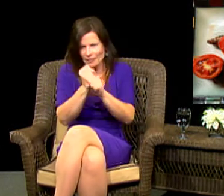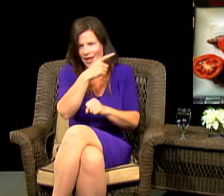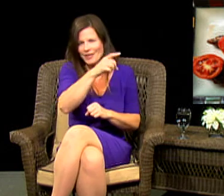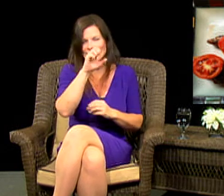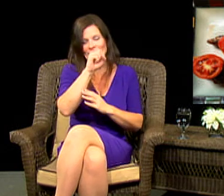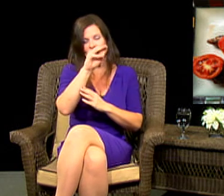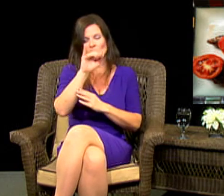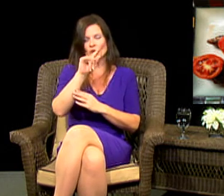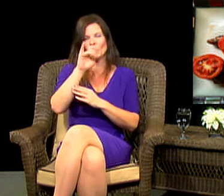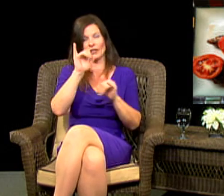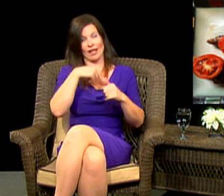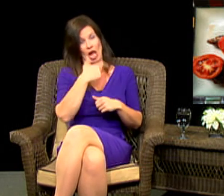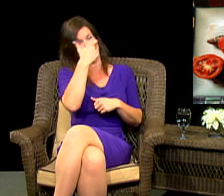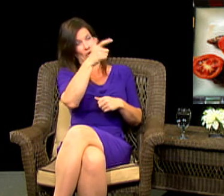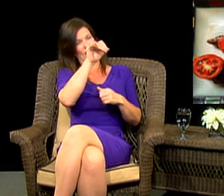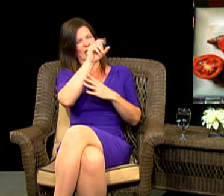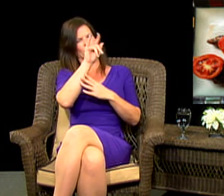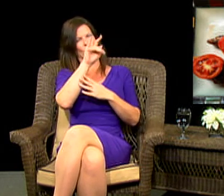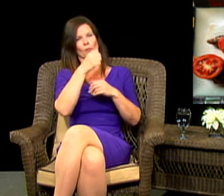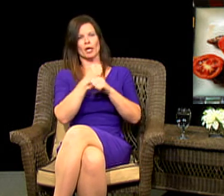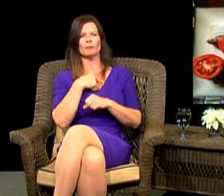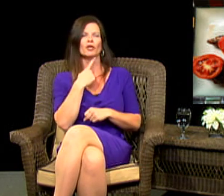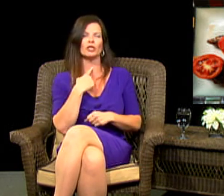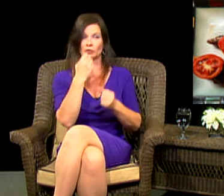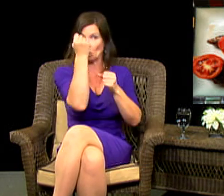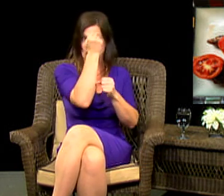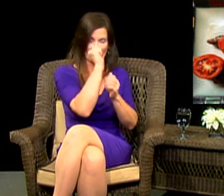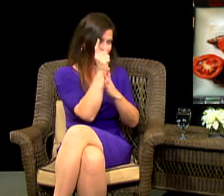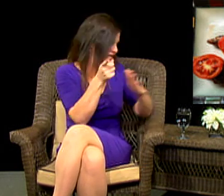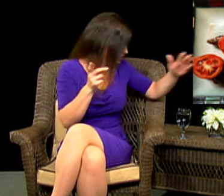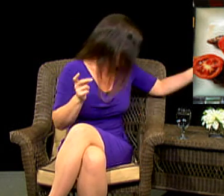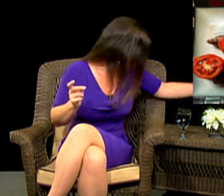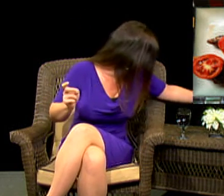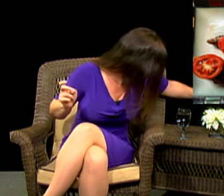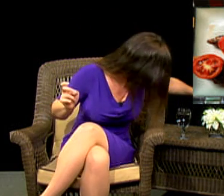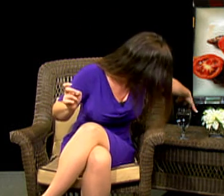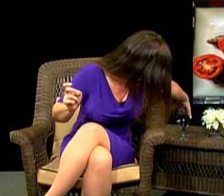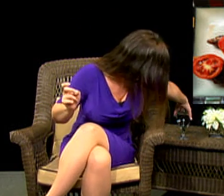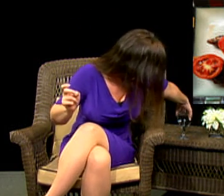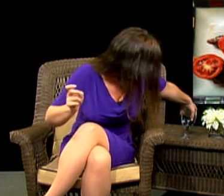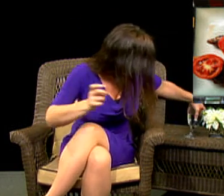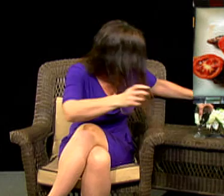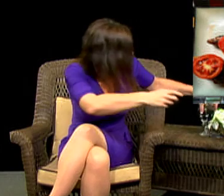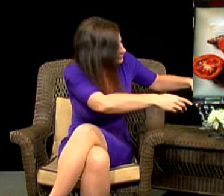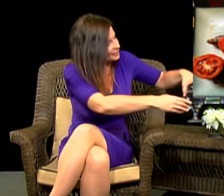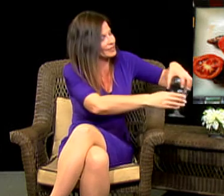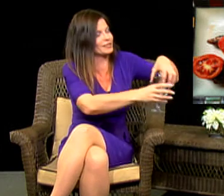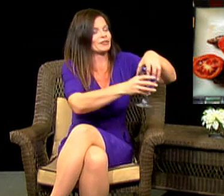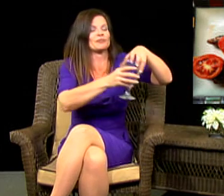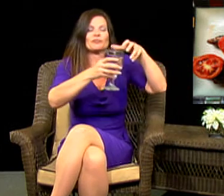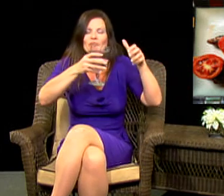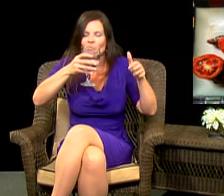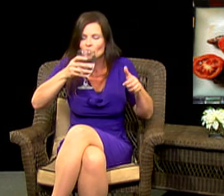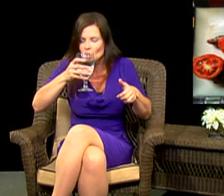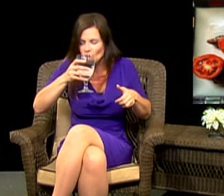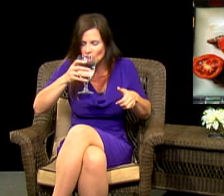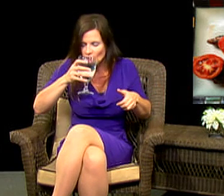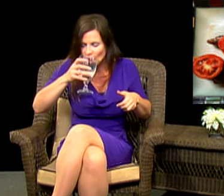And now I'd like to talk about how I eat. I'm just looking at this picture is making me thirsty. Give me one moment. Take a sip of